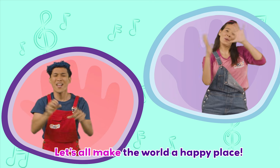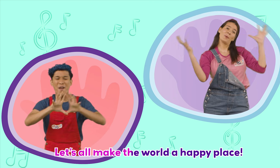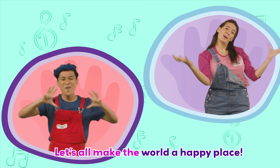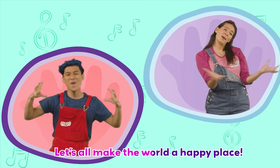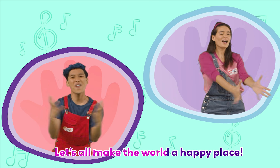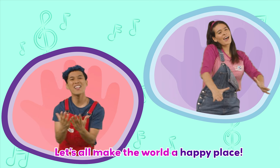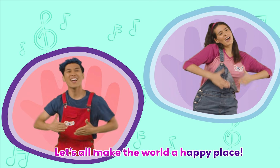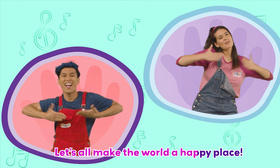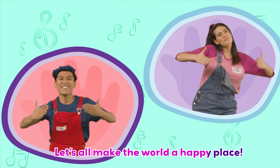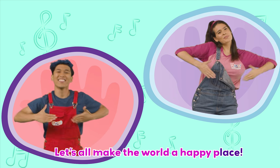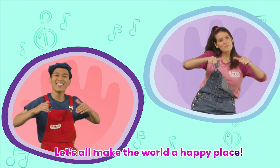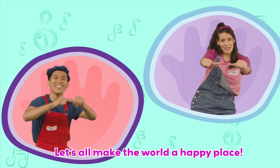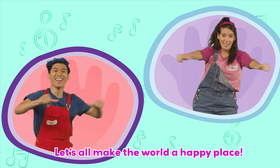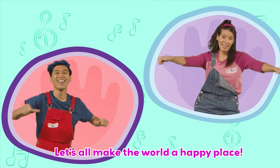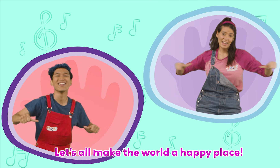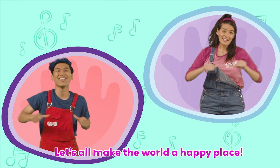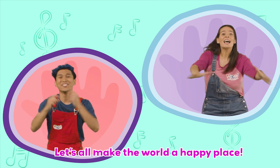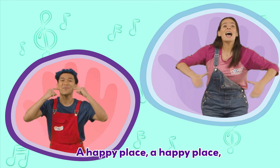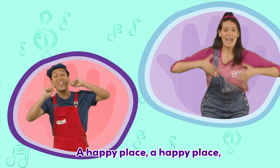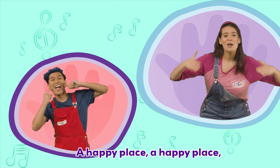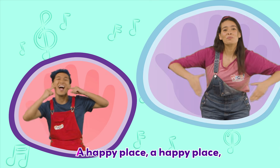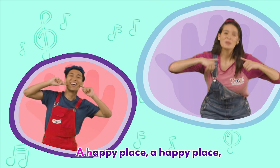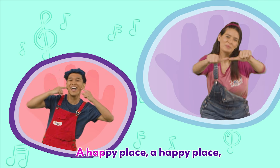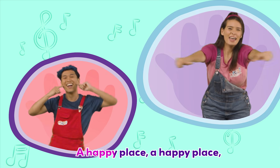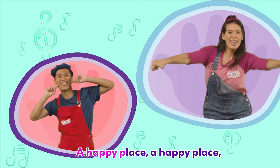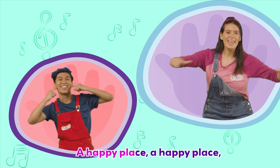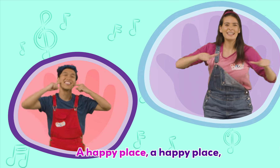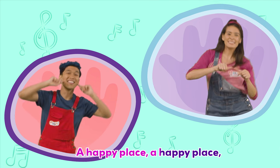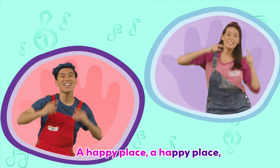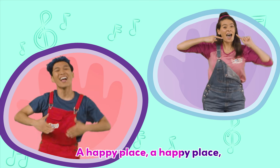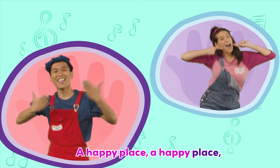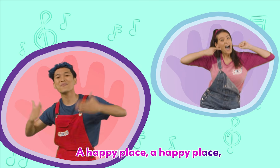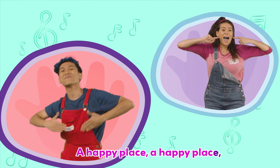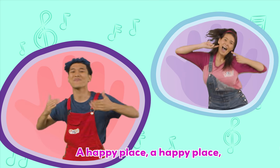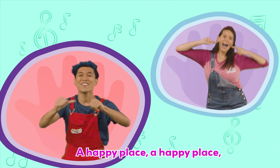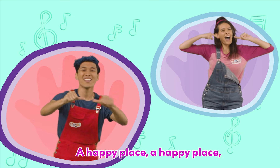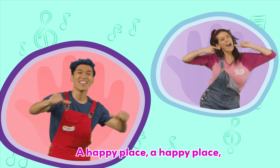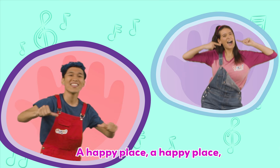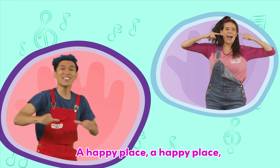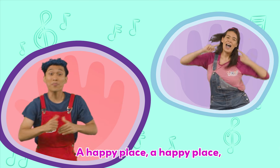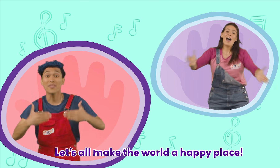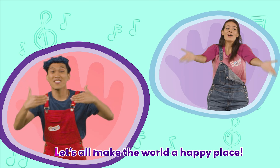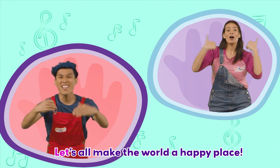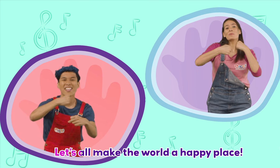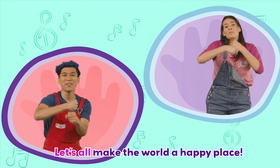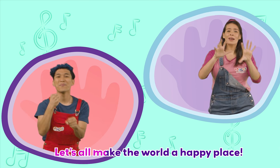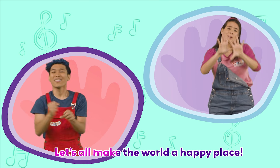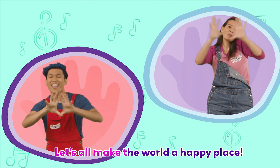make the world a happy place. A happy place, a happy place. Let's all make